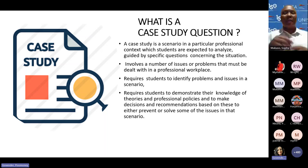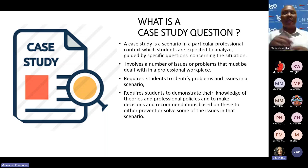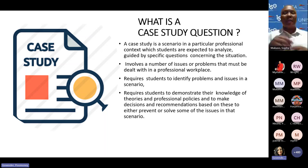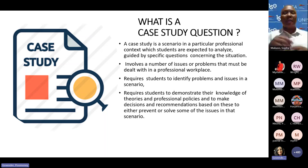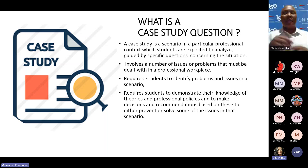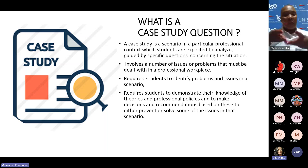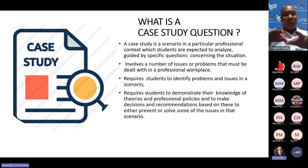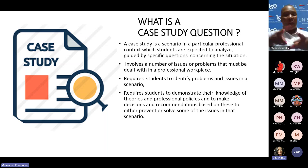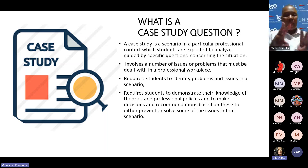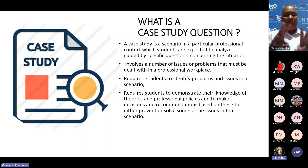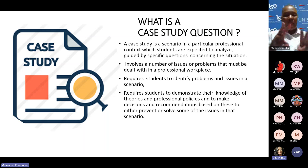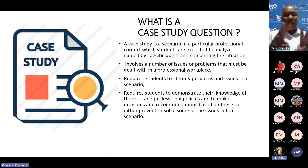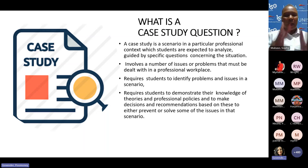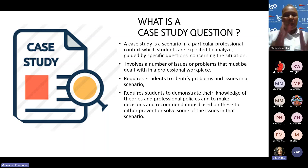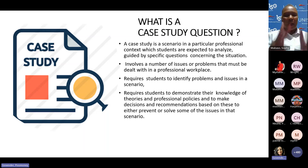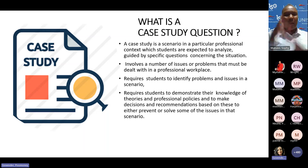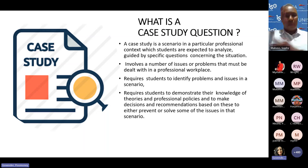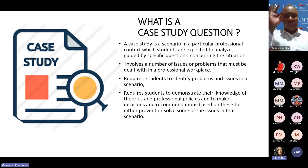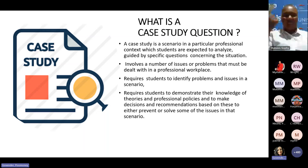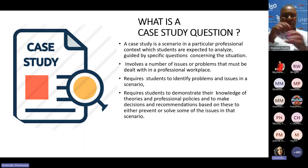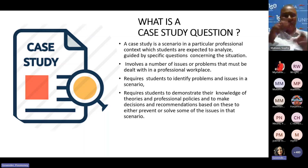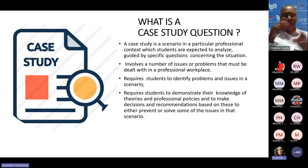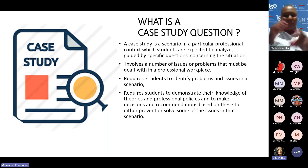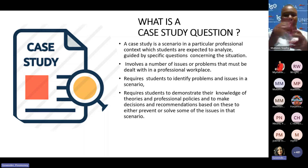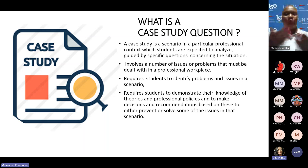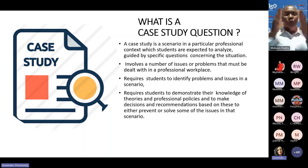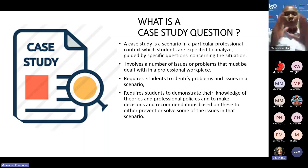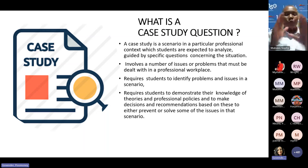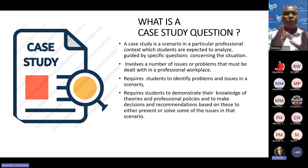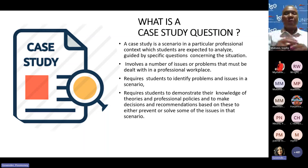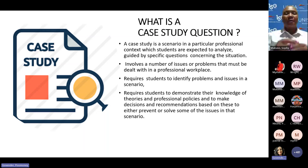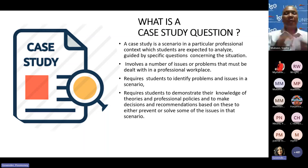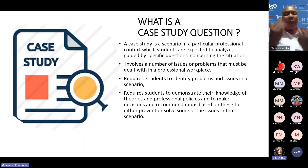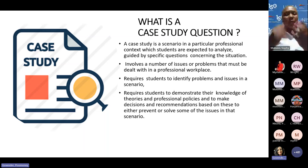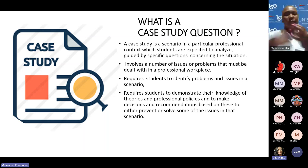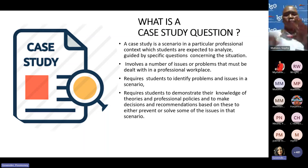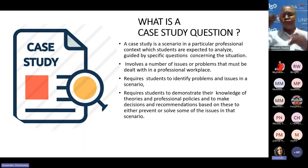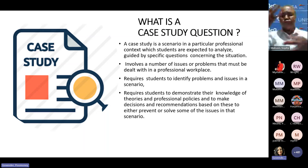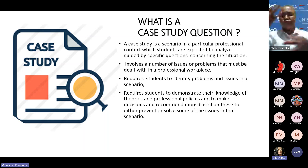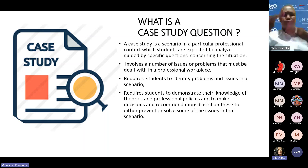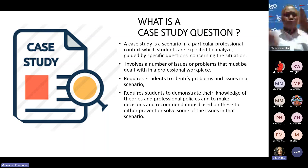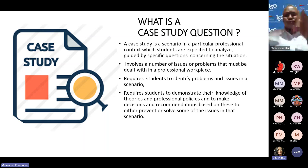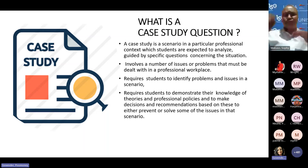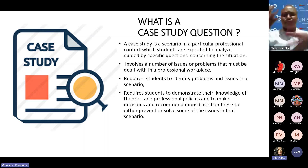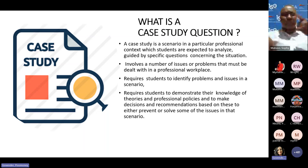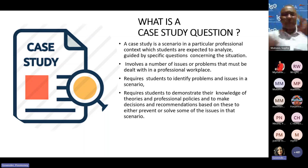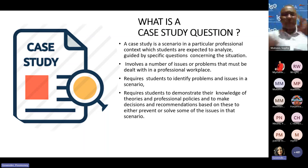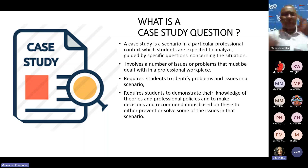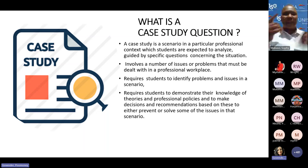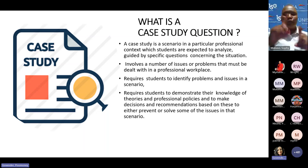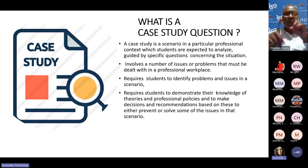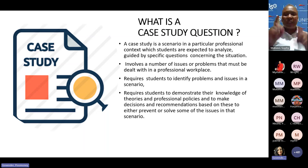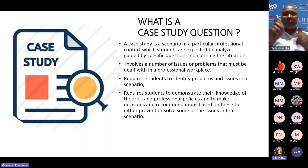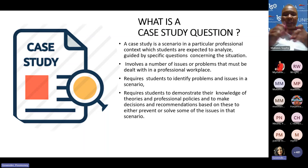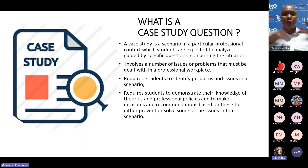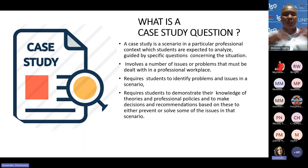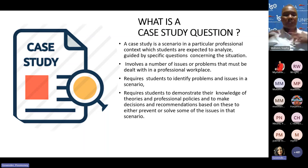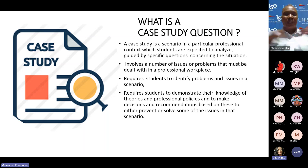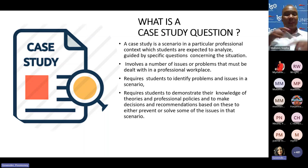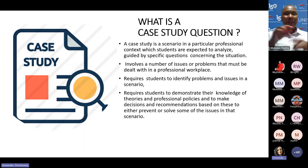professional context, which students are expected to analyze, guided by specific questions concerning the situation.